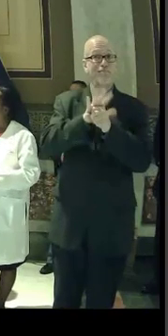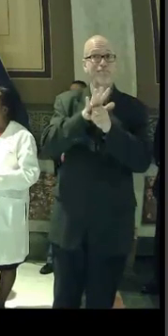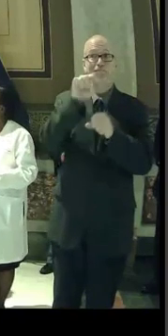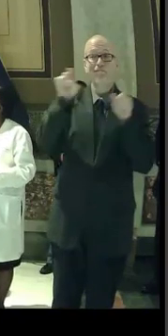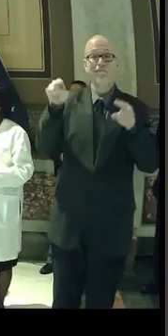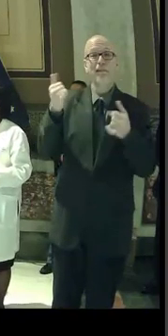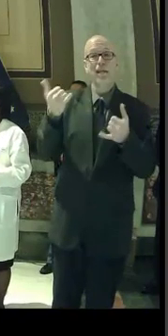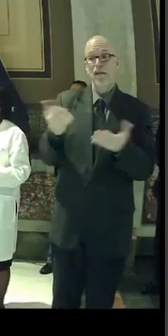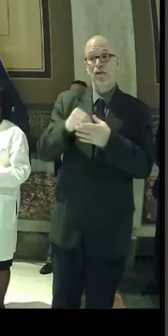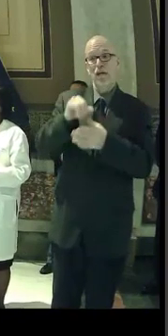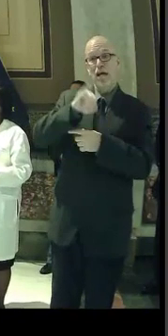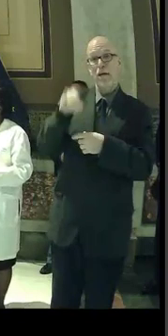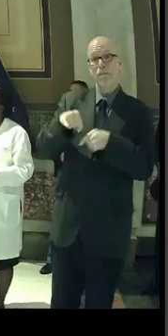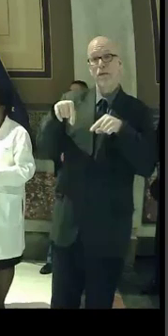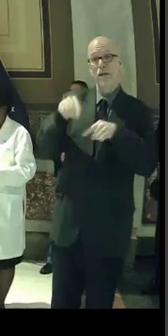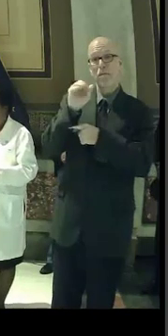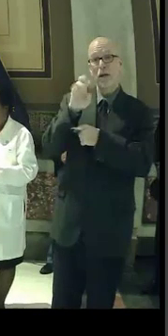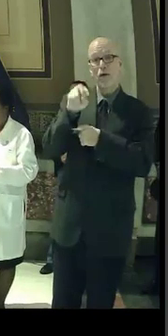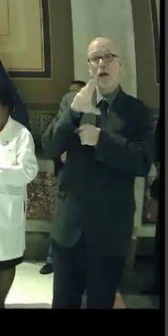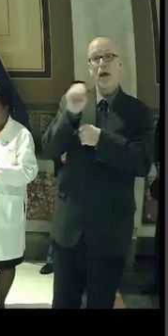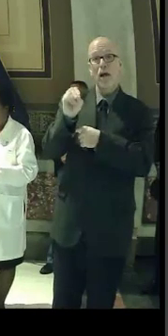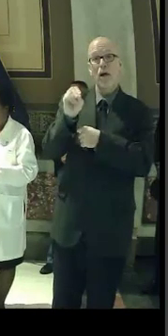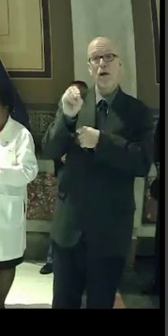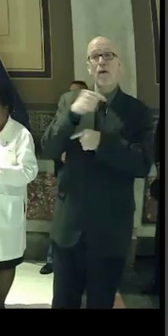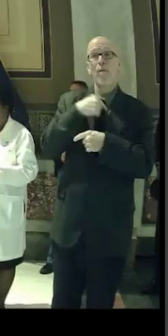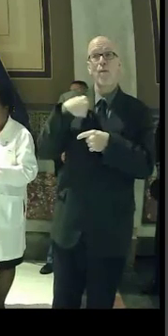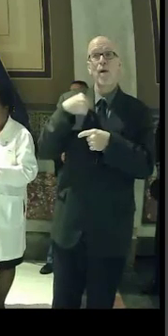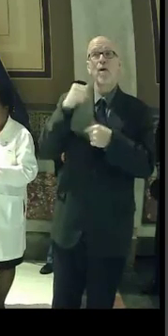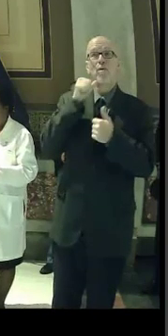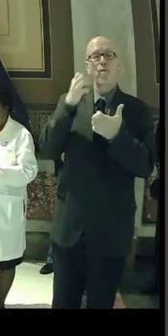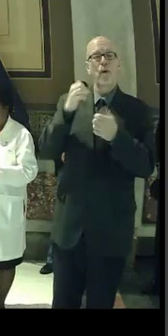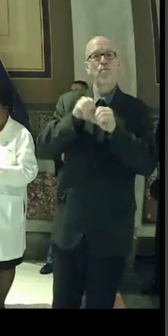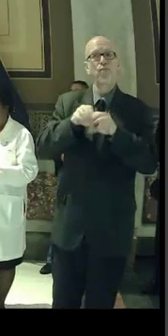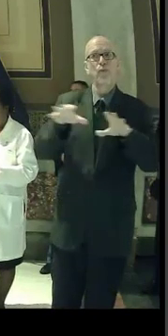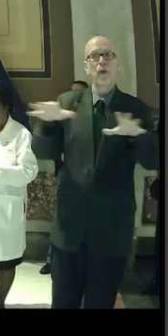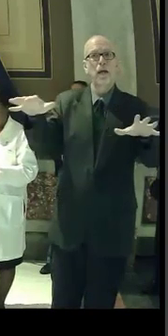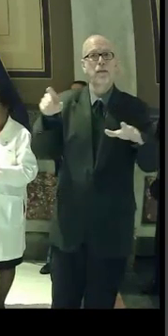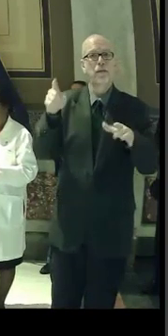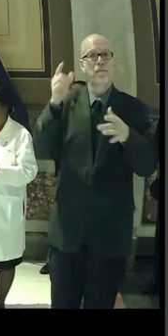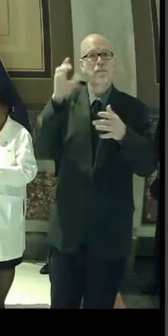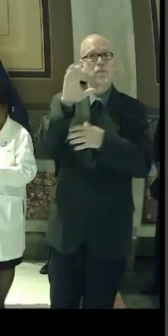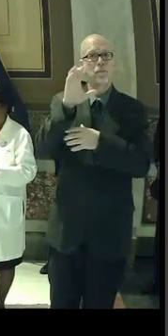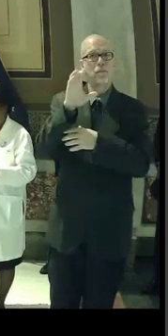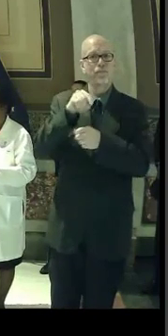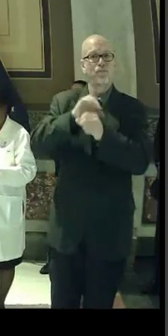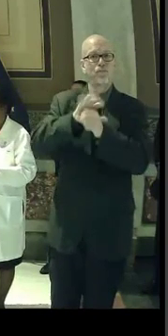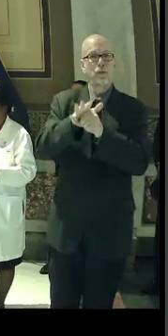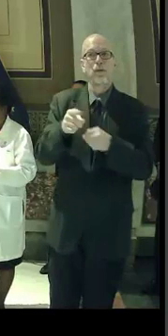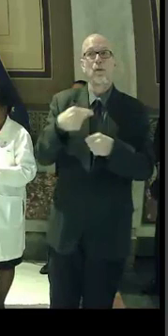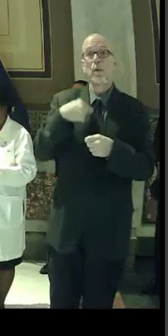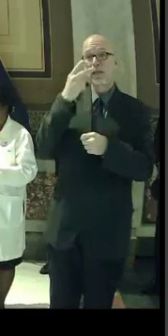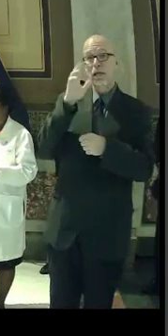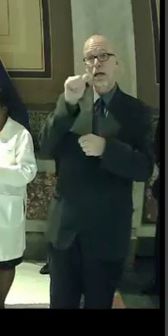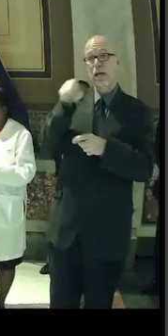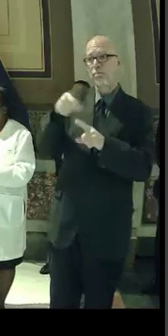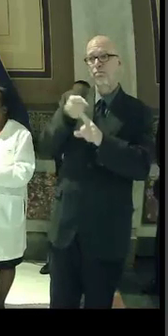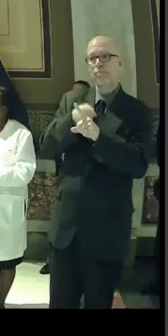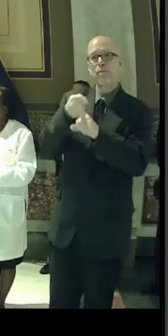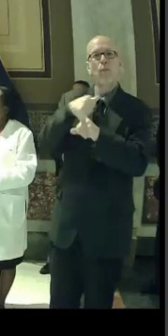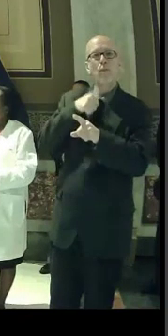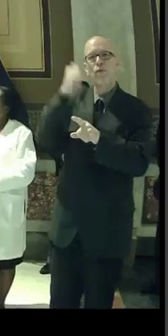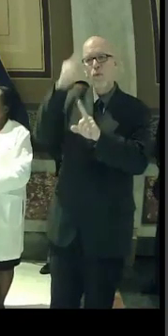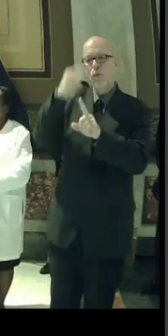County, it is clear that we're seeing community spread of the novel coronavirus. The cases that we have seen recently cannot be traced